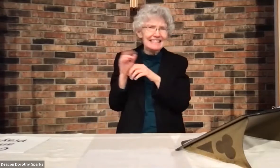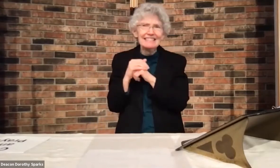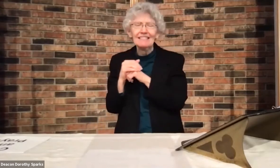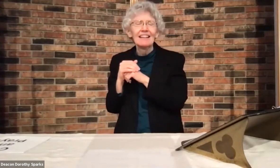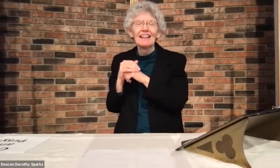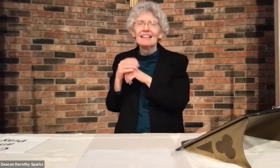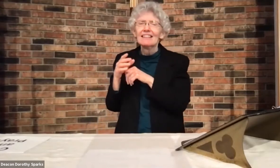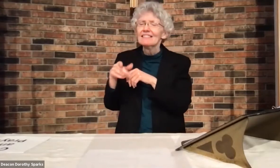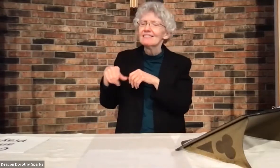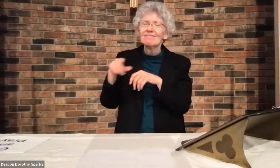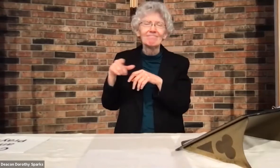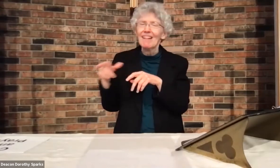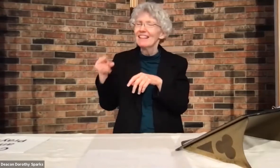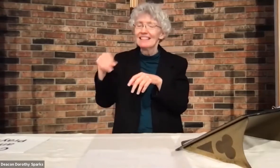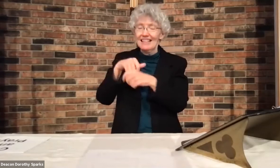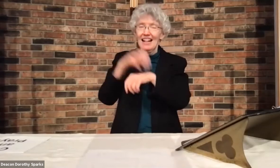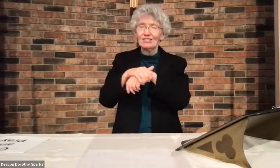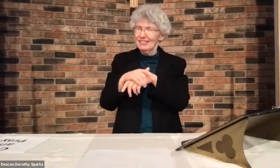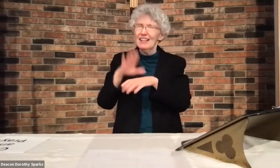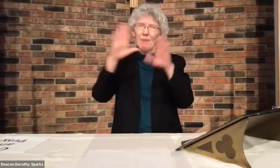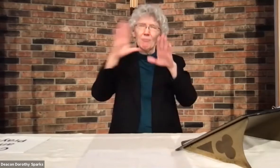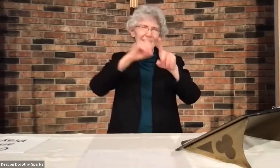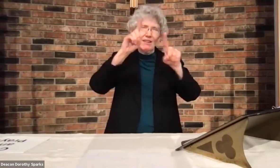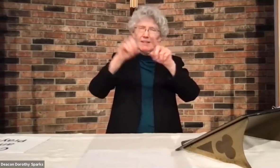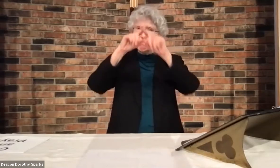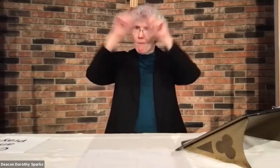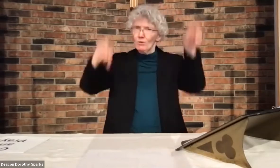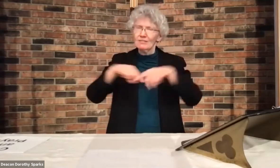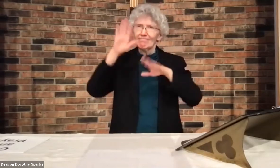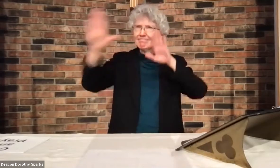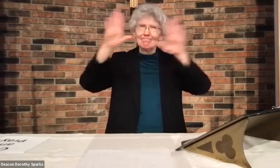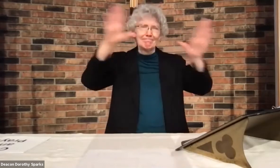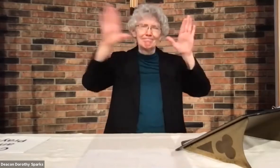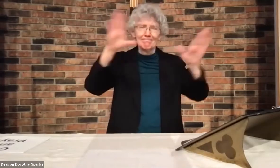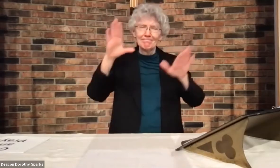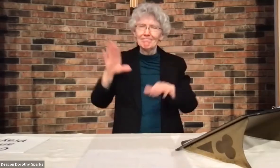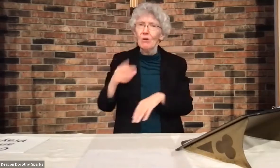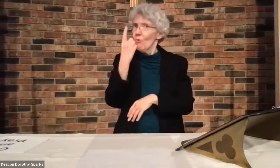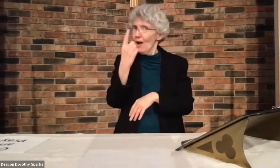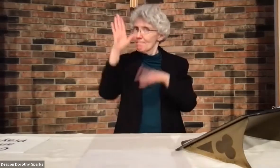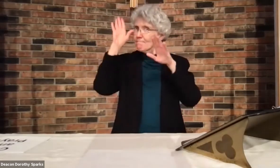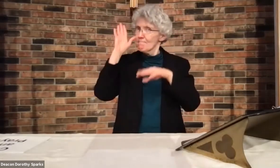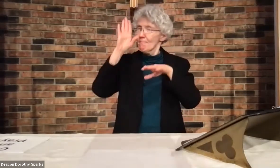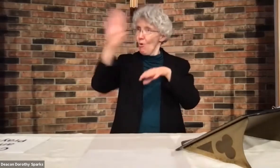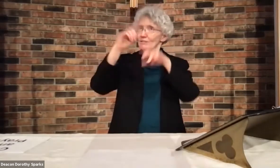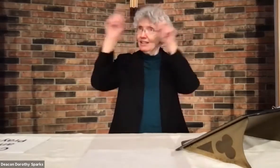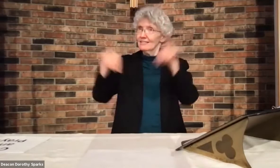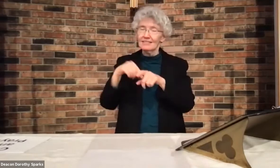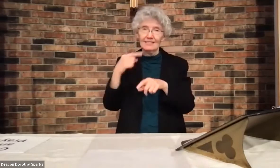about the bombs that would be dropped on them. And so the English people put up lots